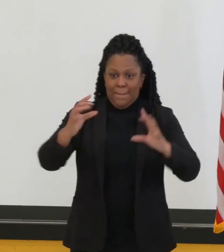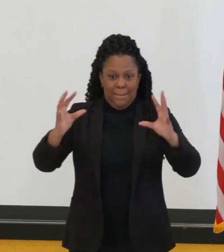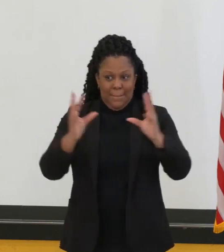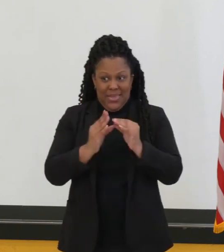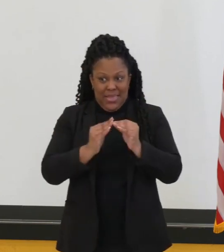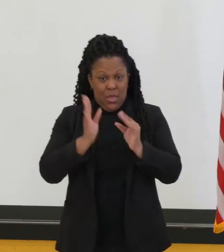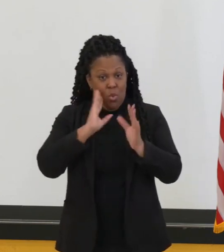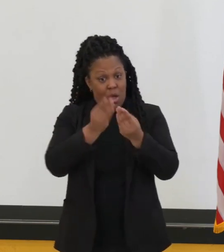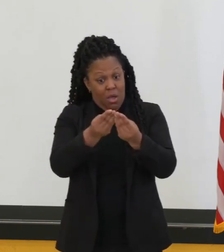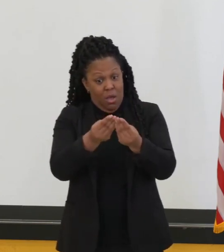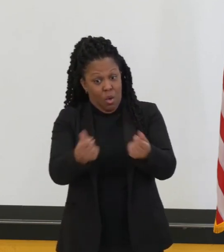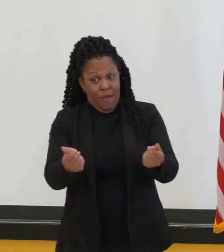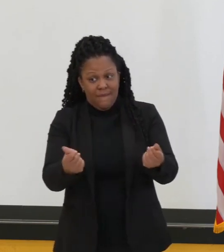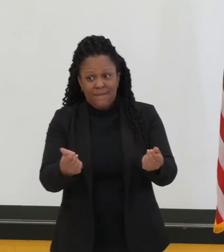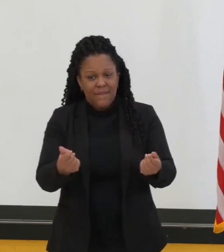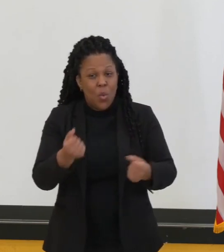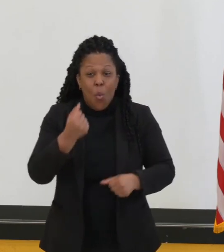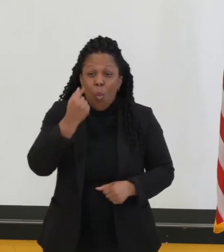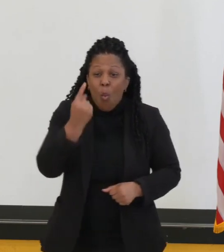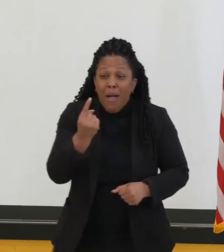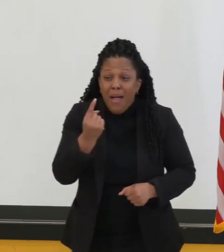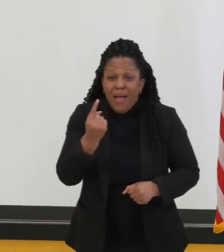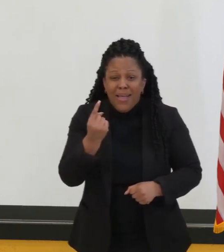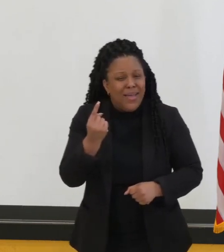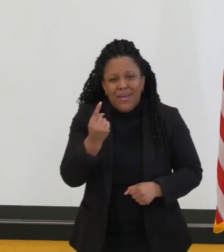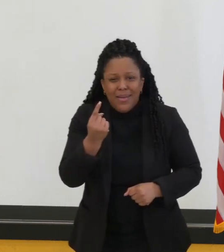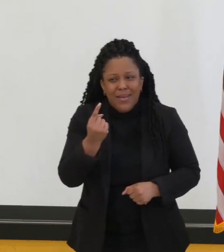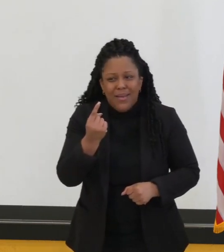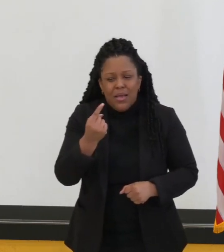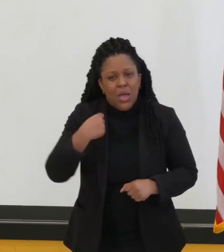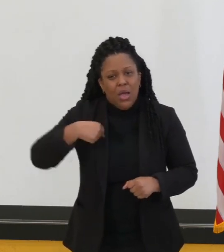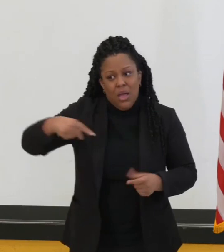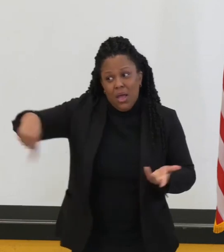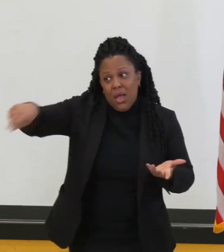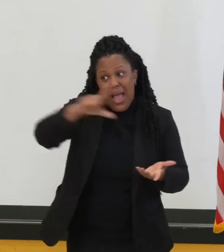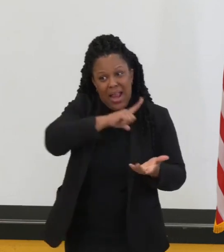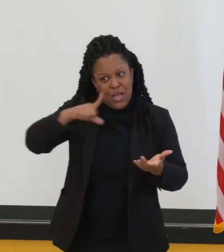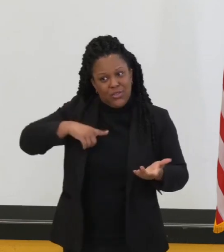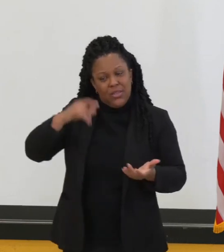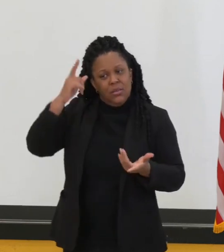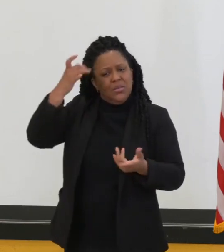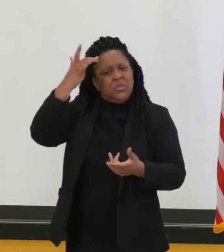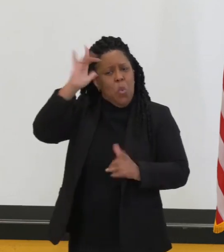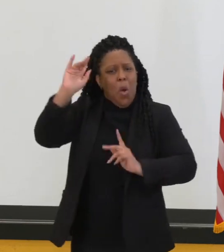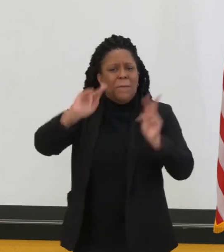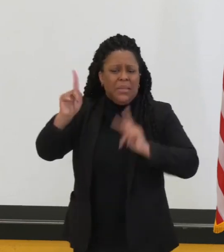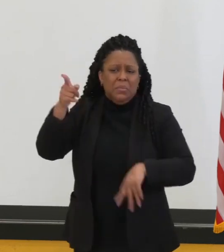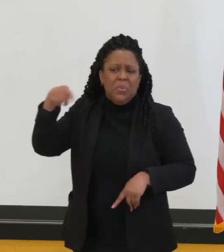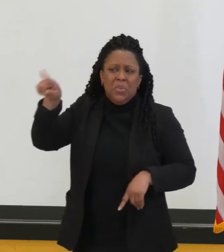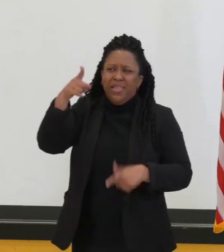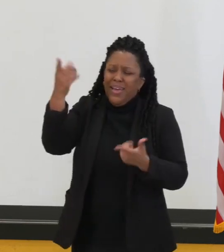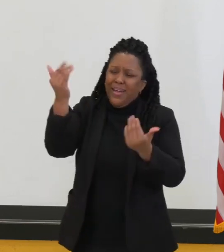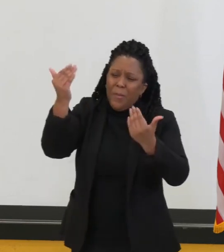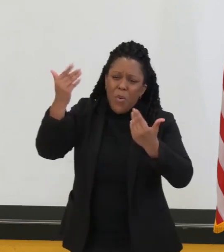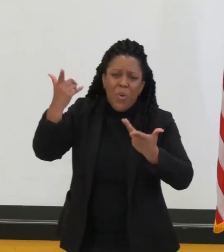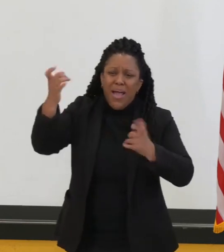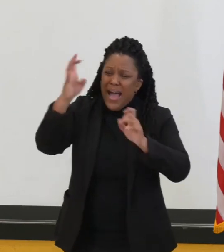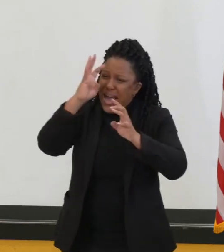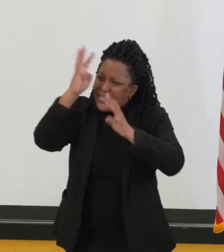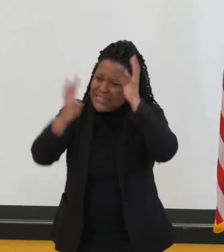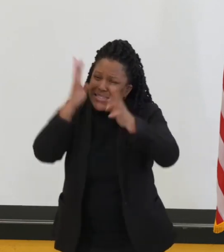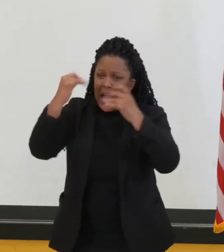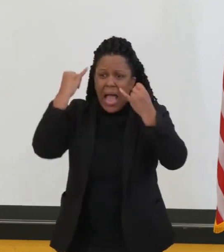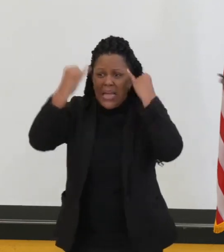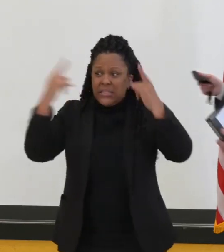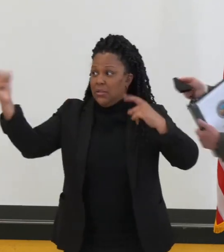simply not acceptable. There are smart people over there. We can get together. We can work the way the system's supposed to work, and there's things that they can put out. With that, Mr.